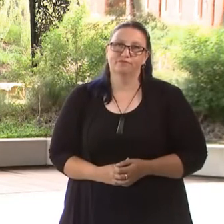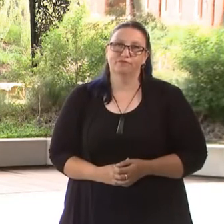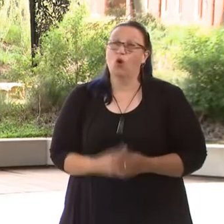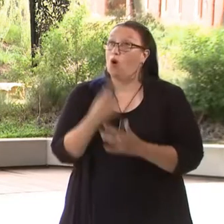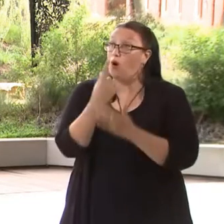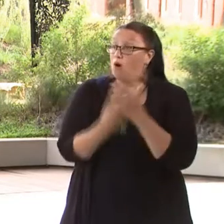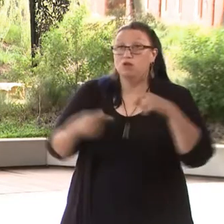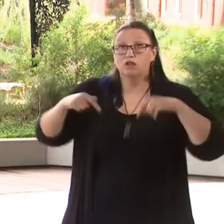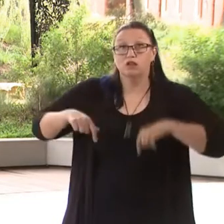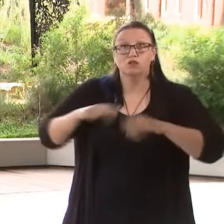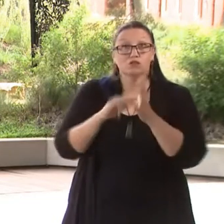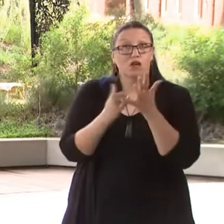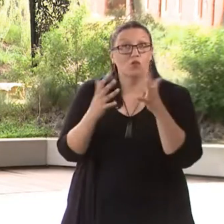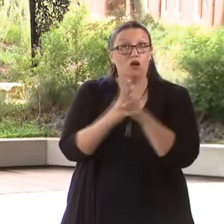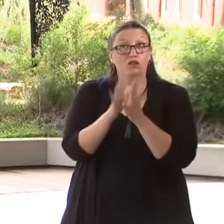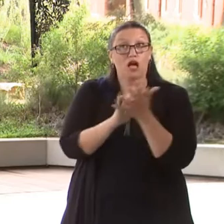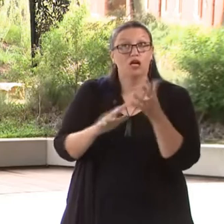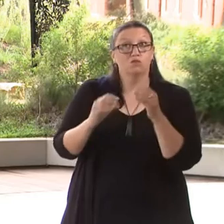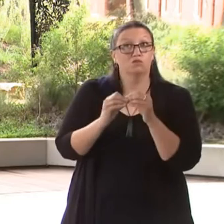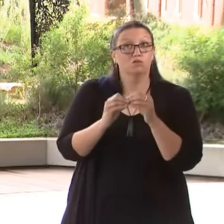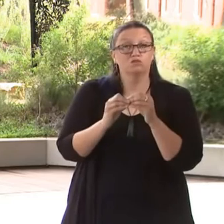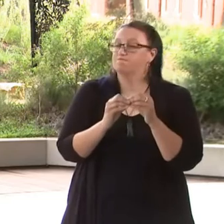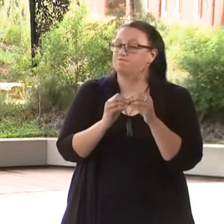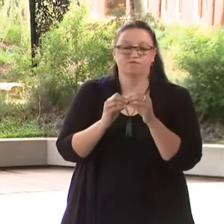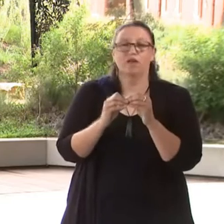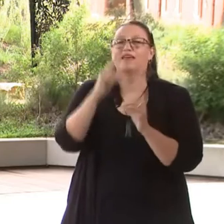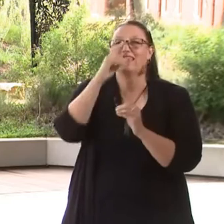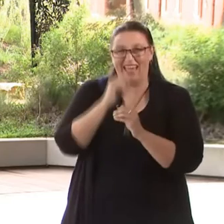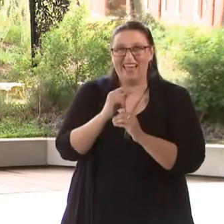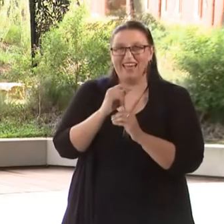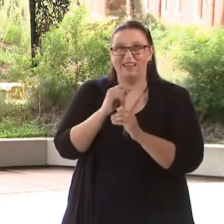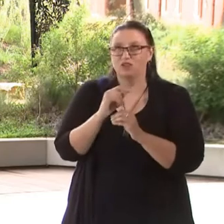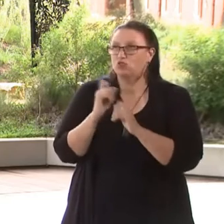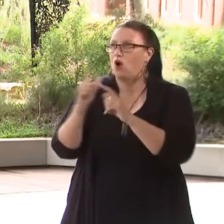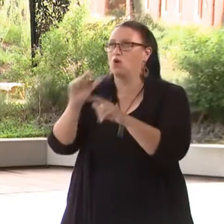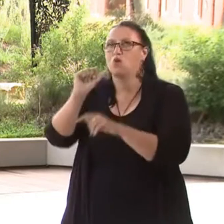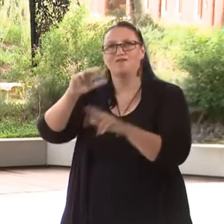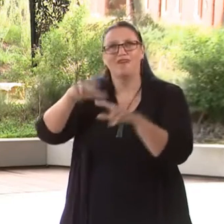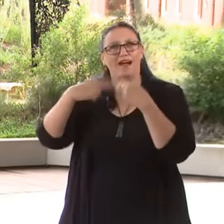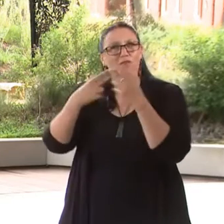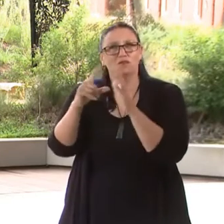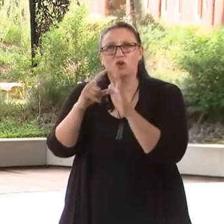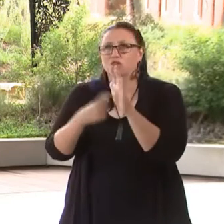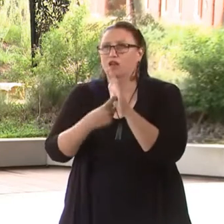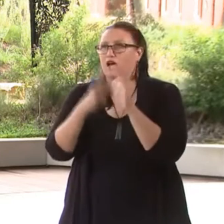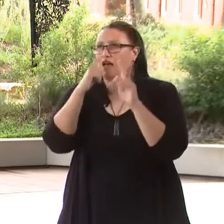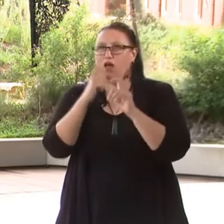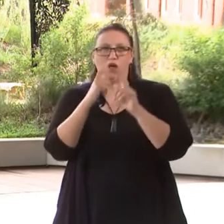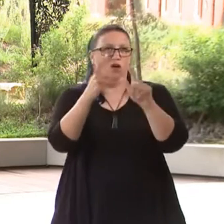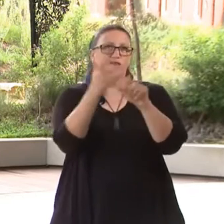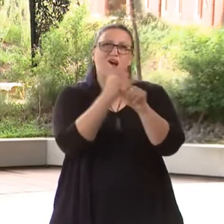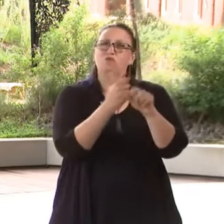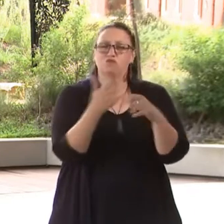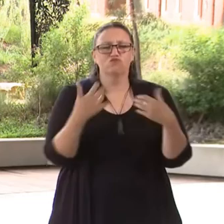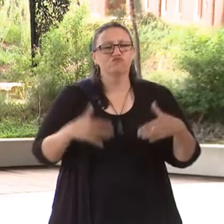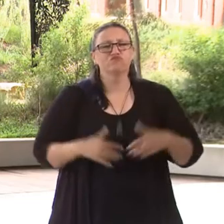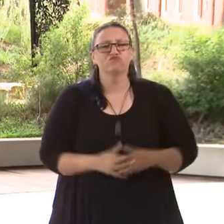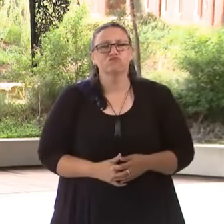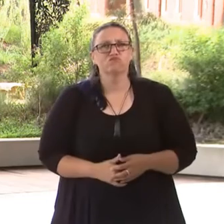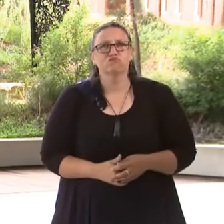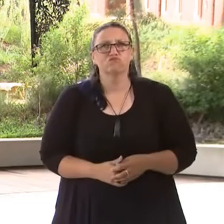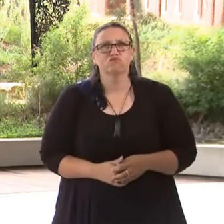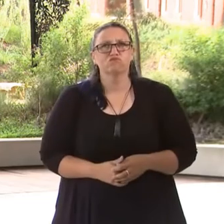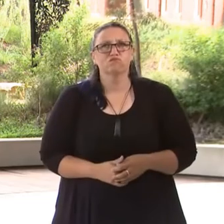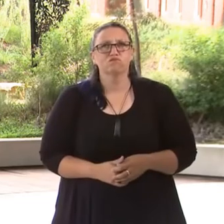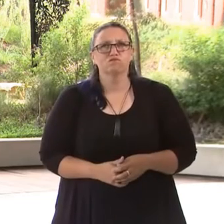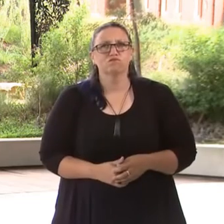make those appointments. So can I thank everybody for the efforts that you continue to make right across our state. I